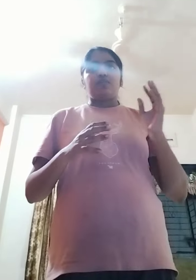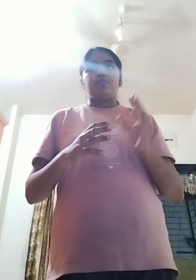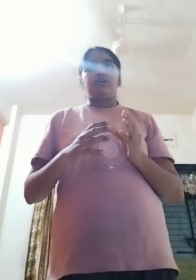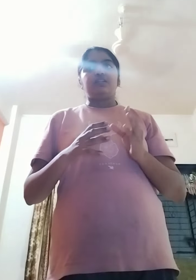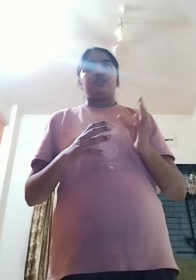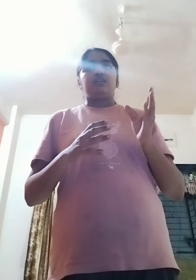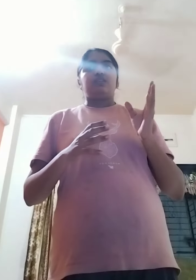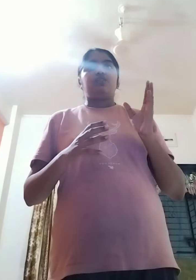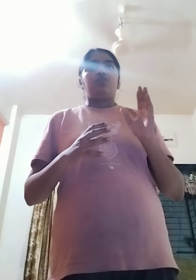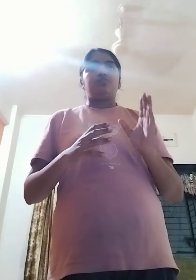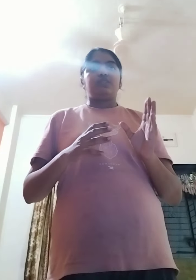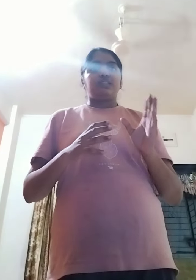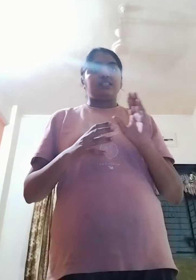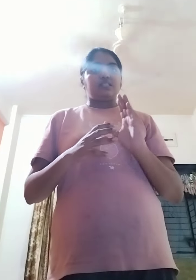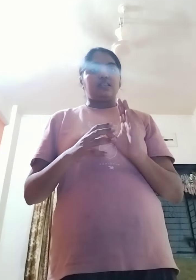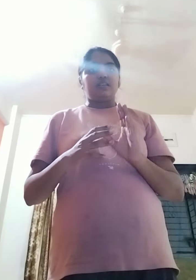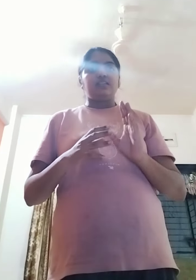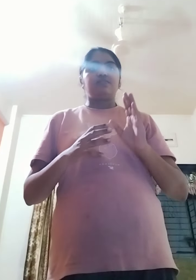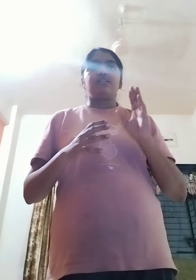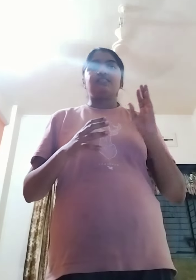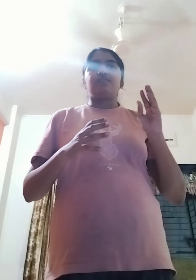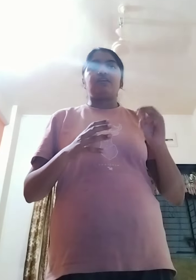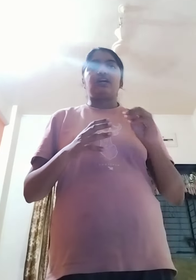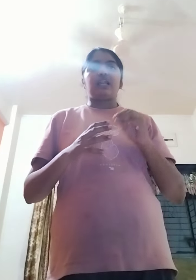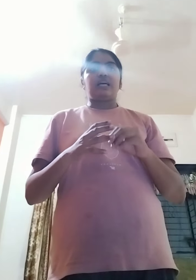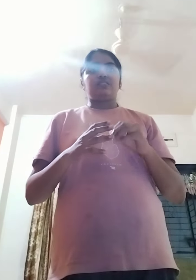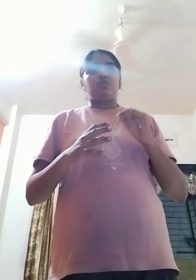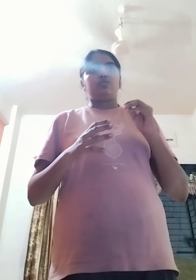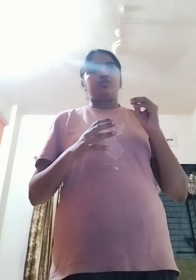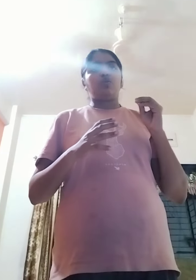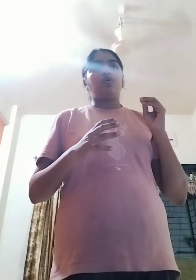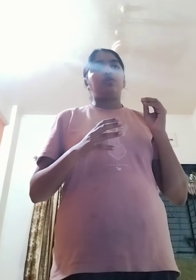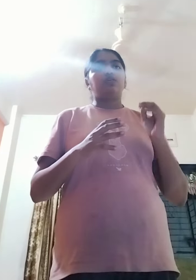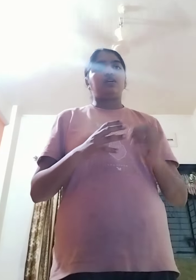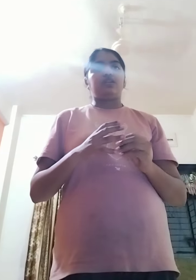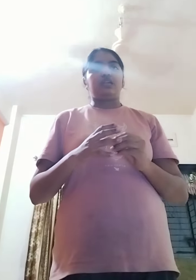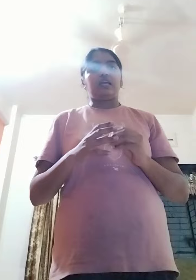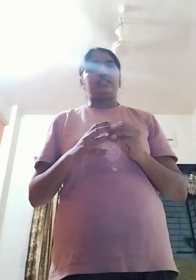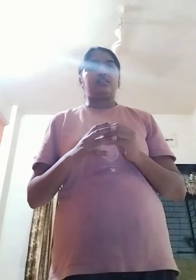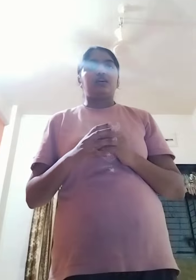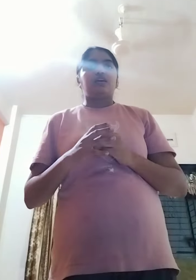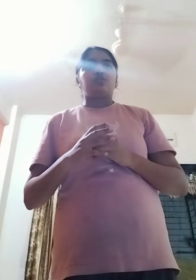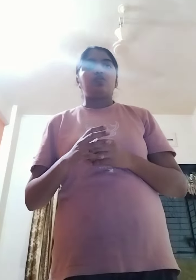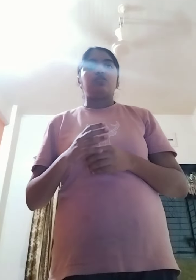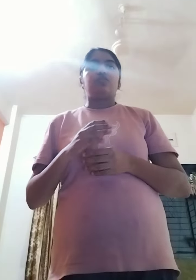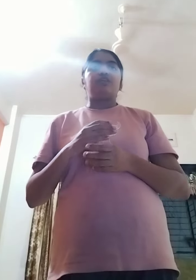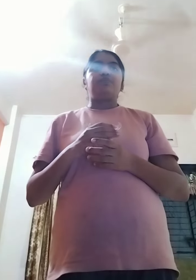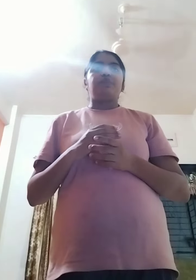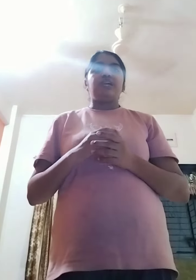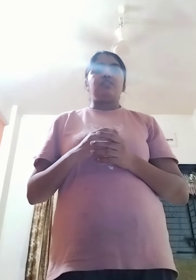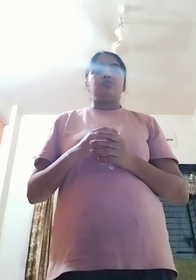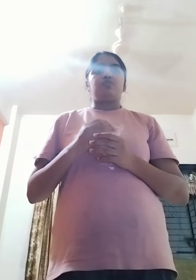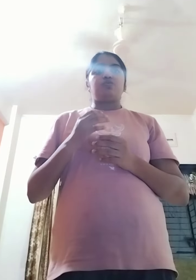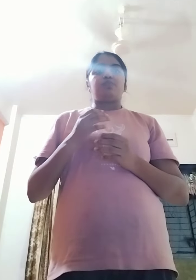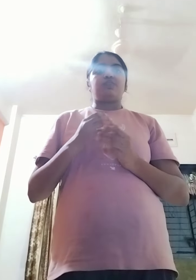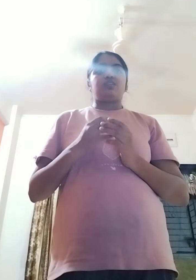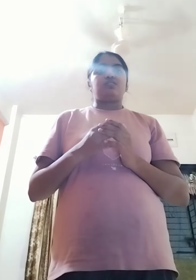but the object is current as well as our class is also current class. So the one main use of the